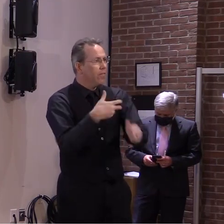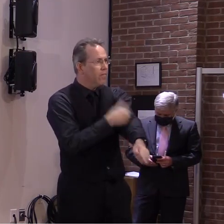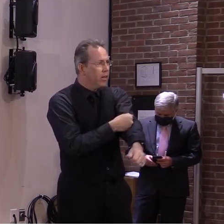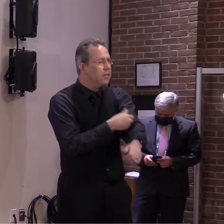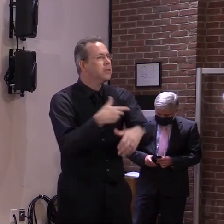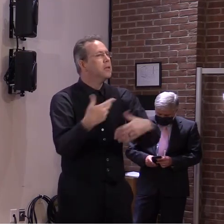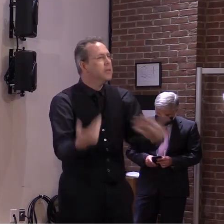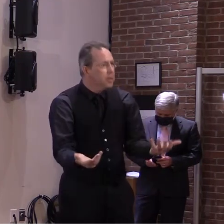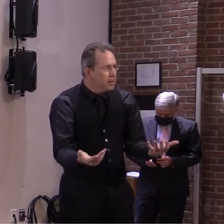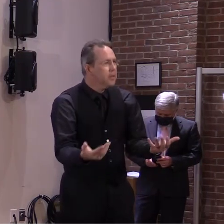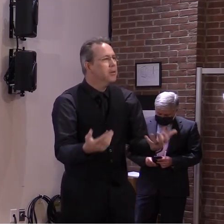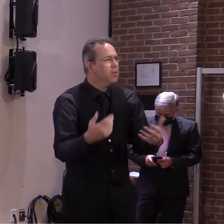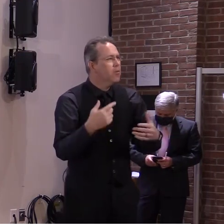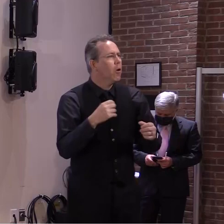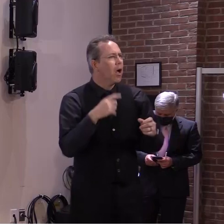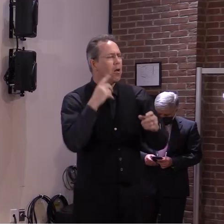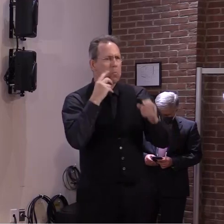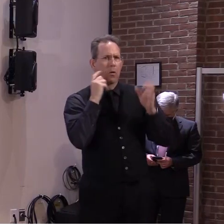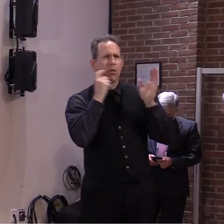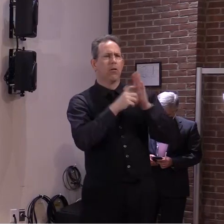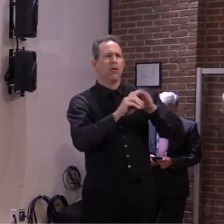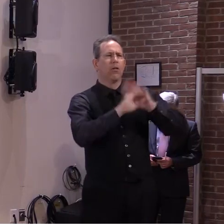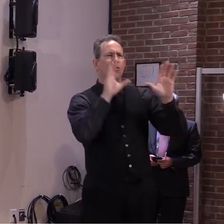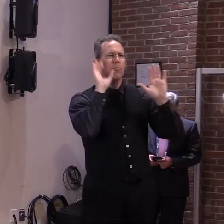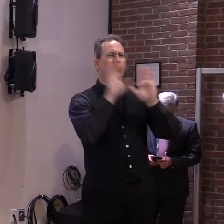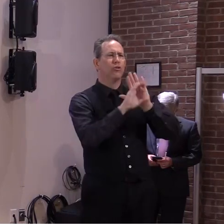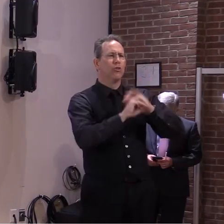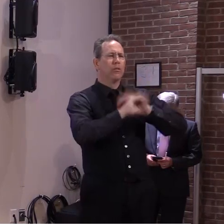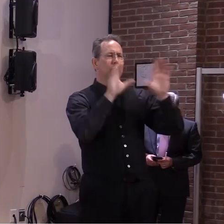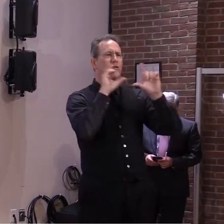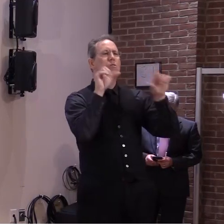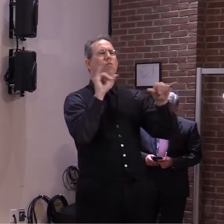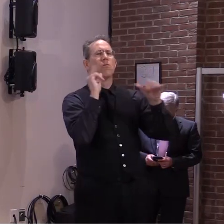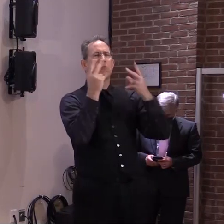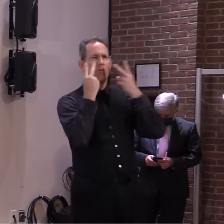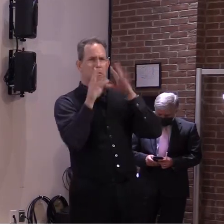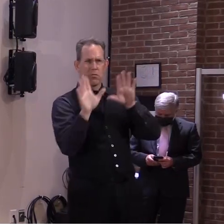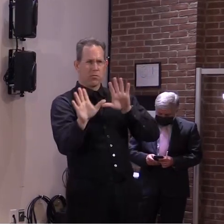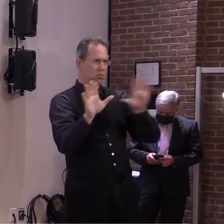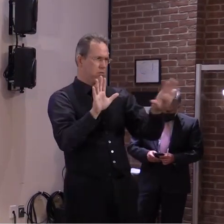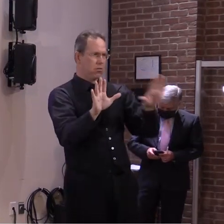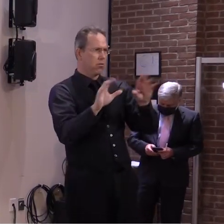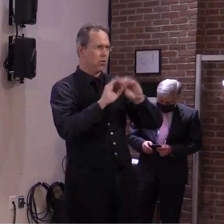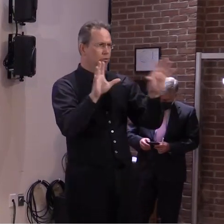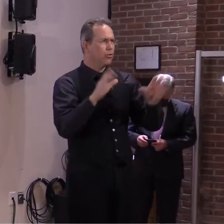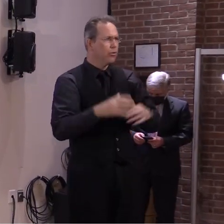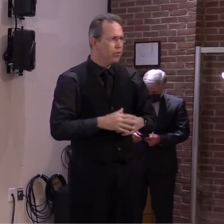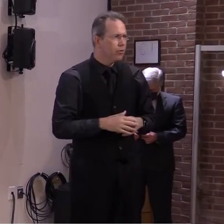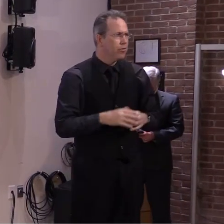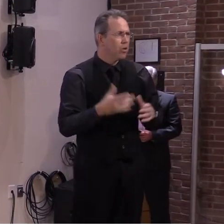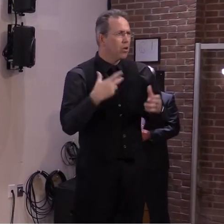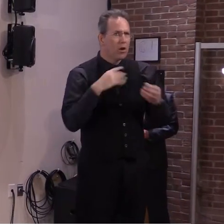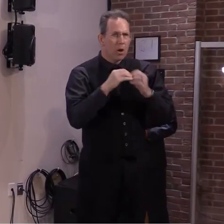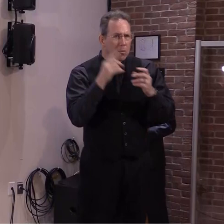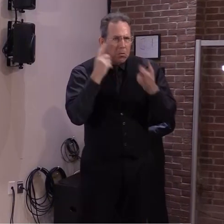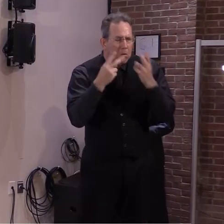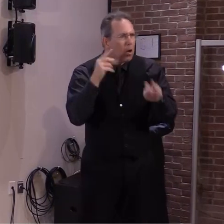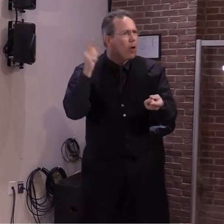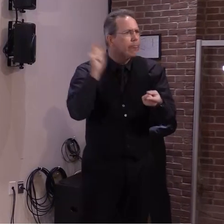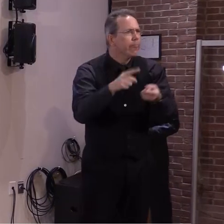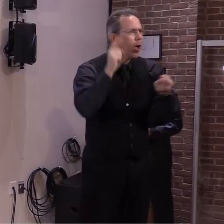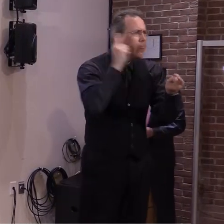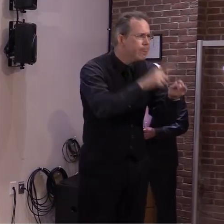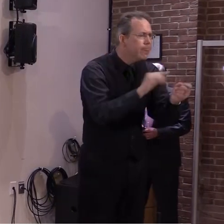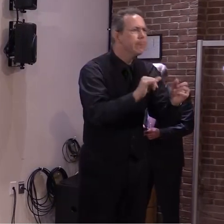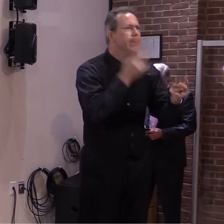banding approach, that we've been able to reduce the number of deaths, the number of hospitalizations in that population 65 and over.